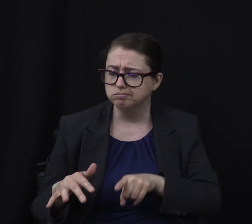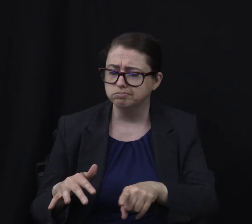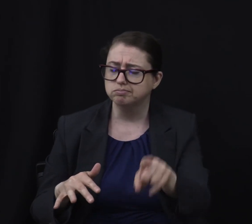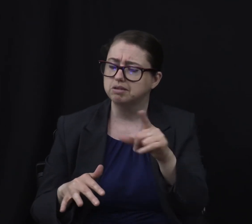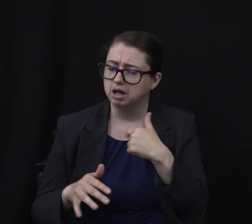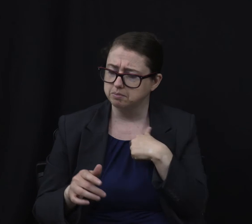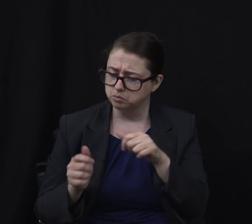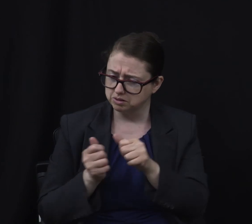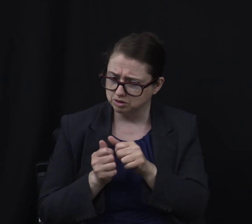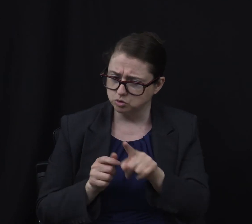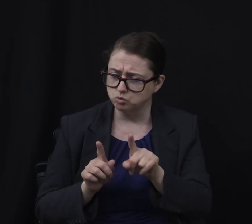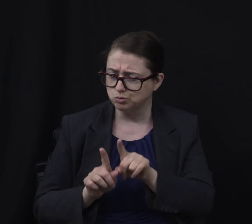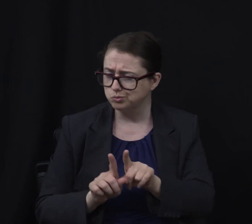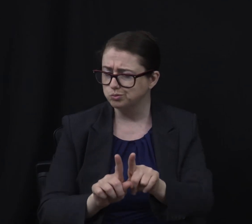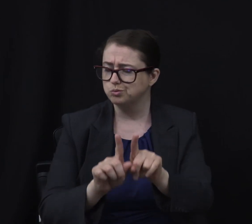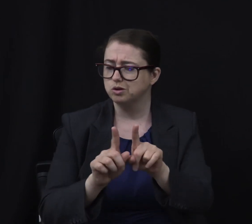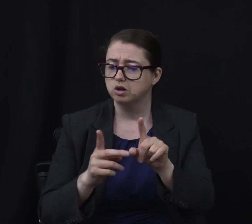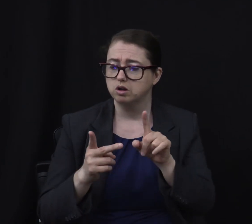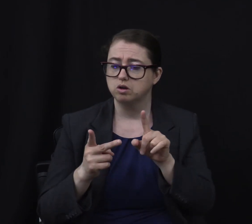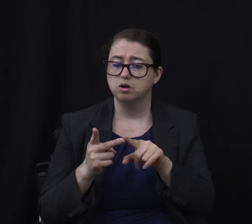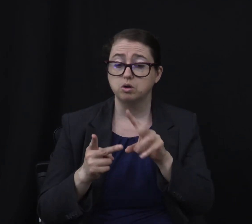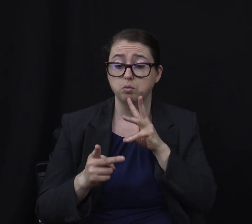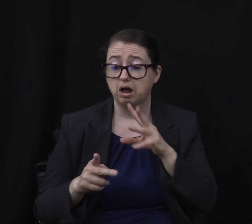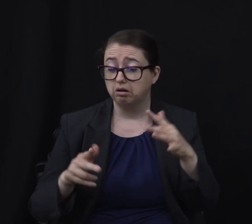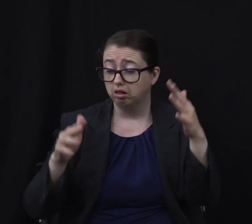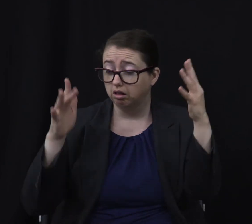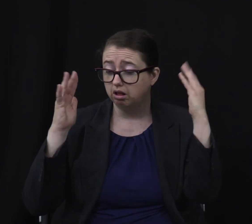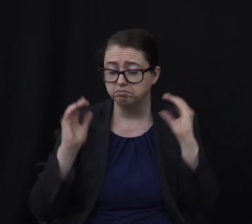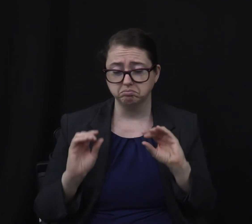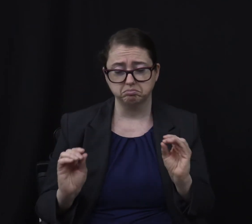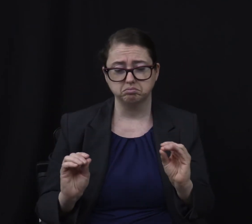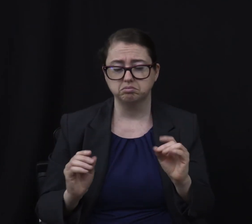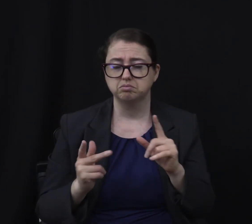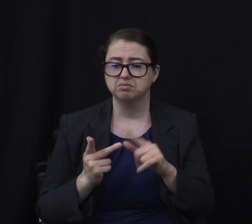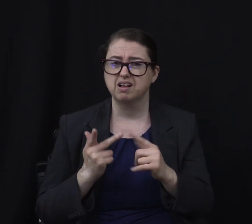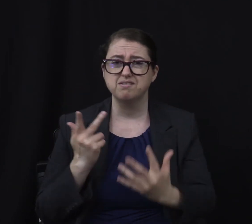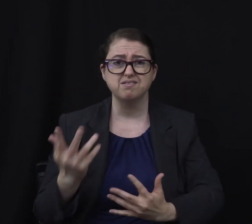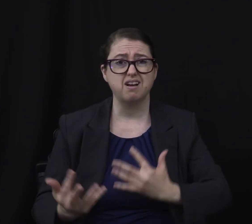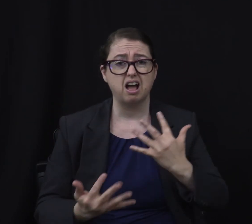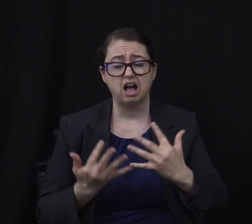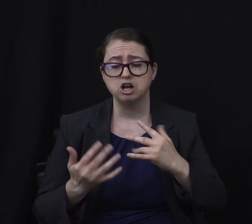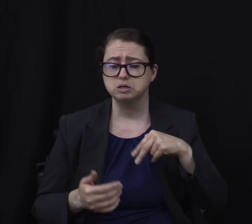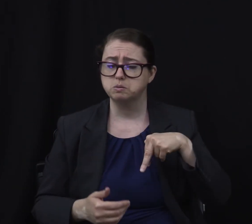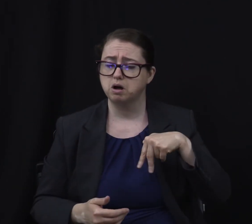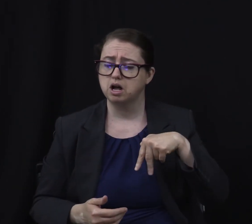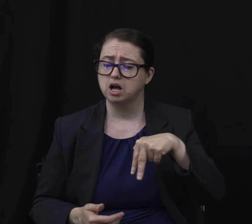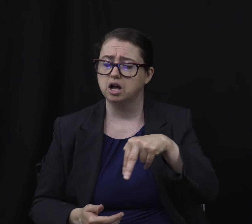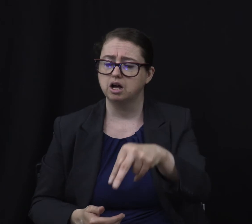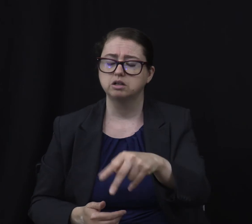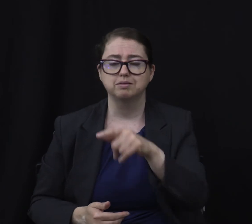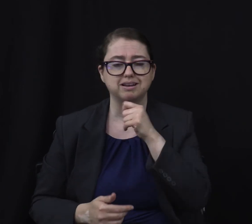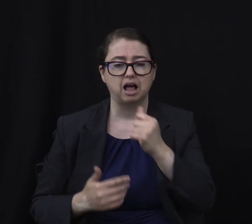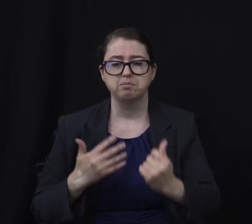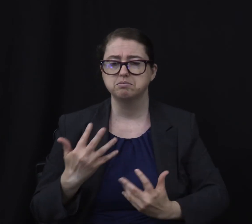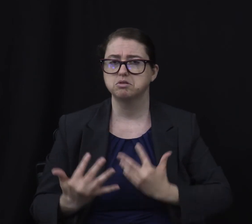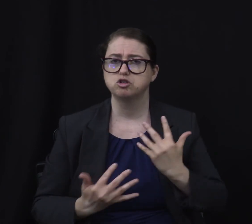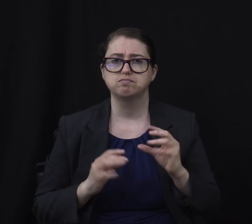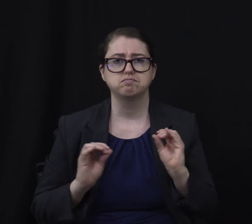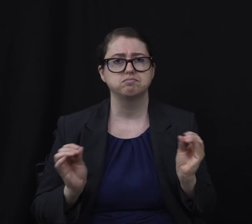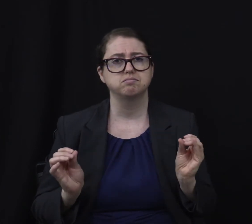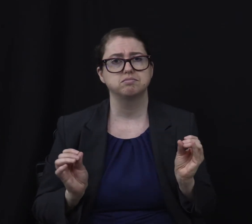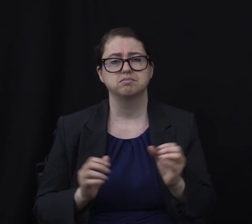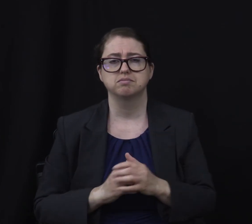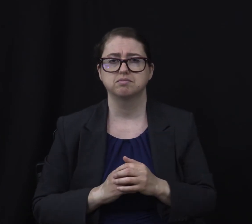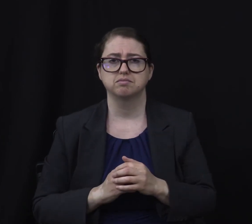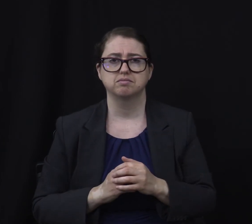you. When you walketh in the midst of fire, you shall not be burned. And